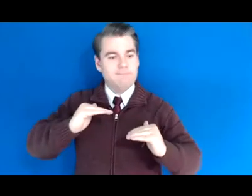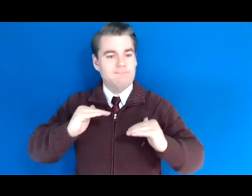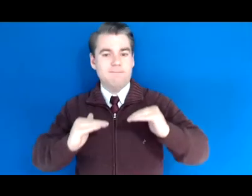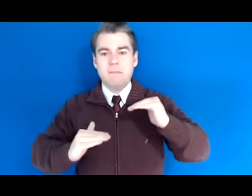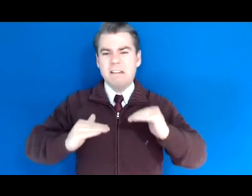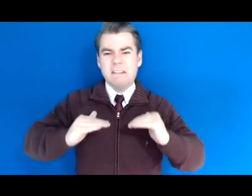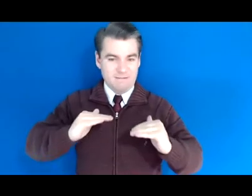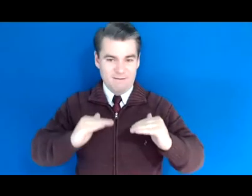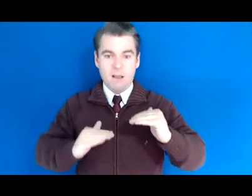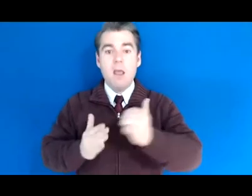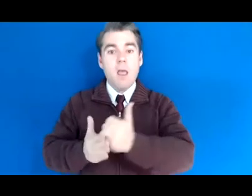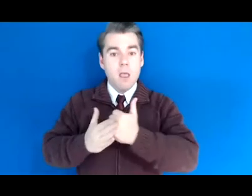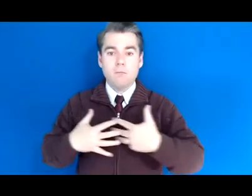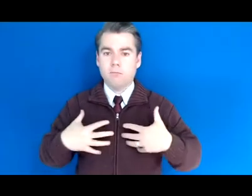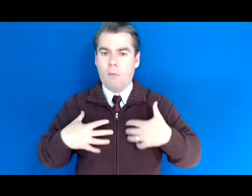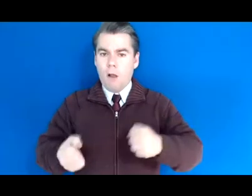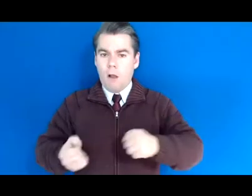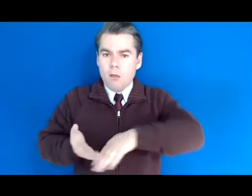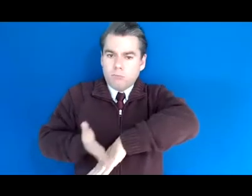alongside a healthy lifestyle.